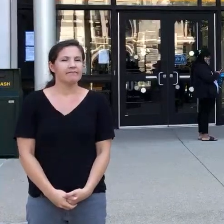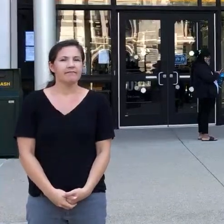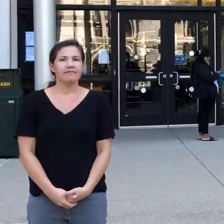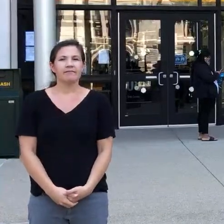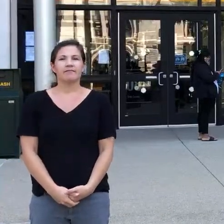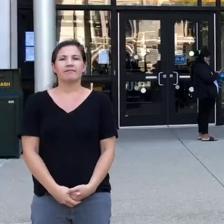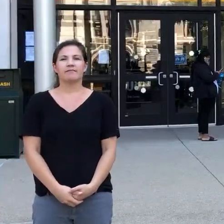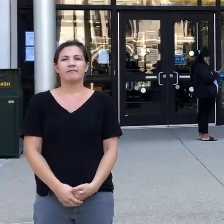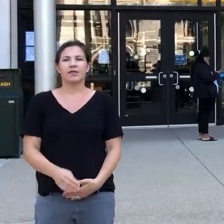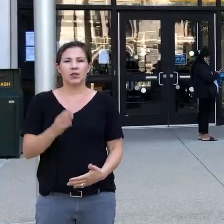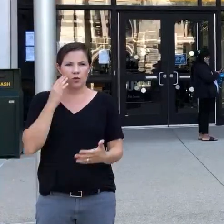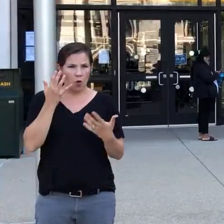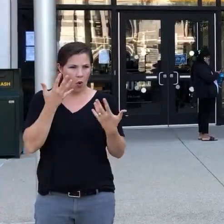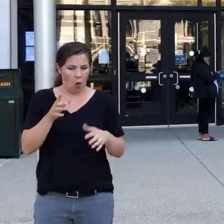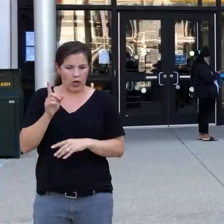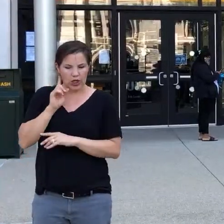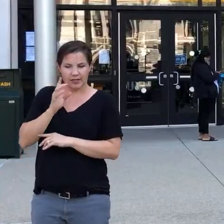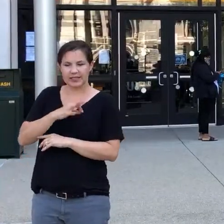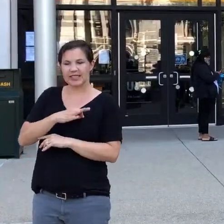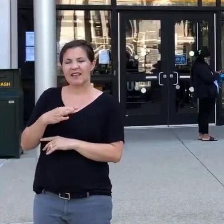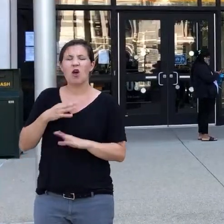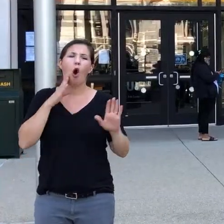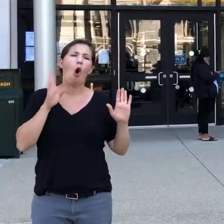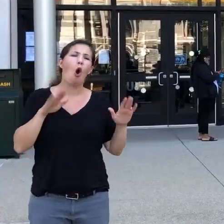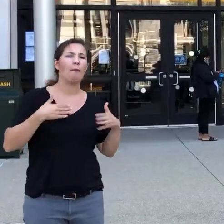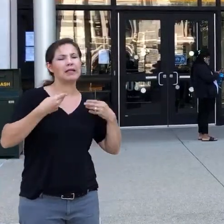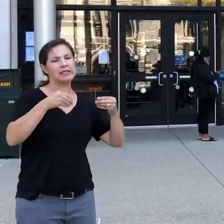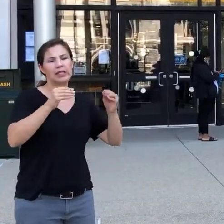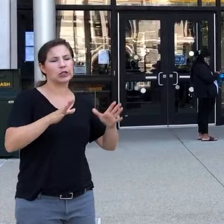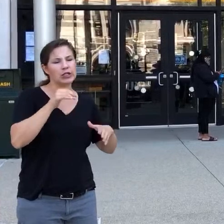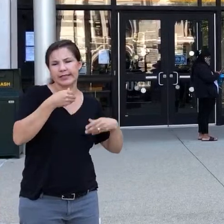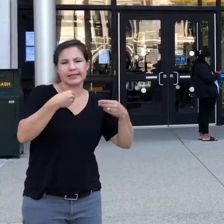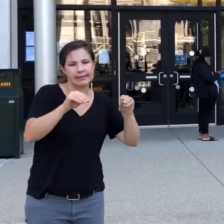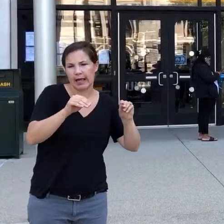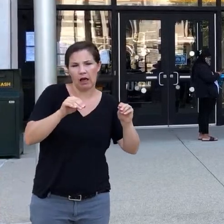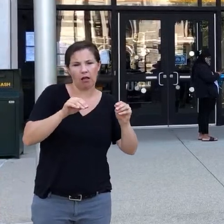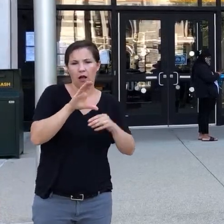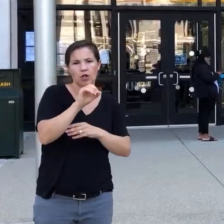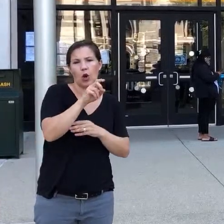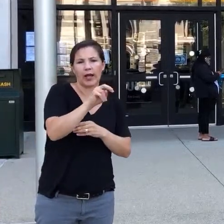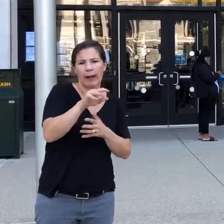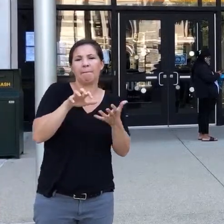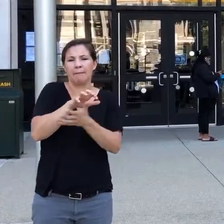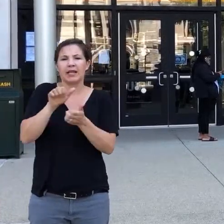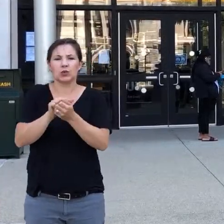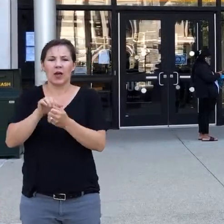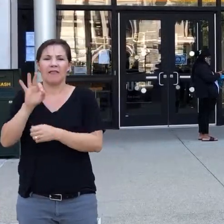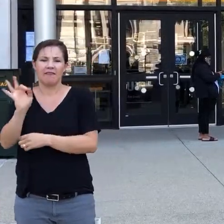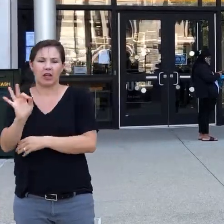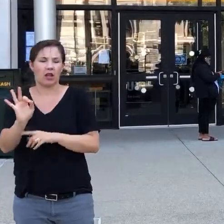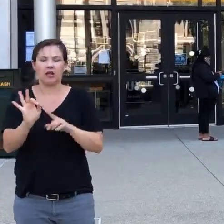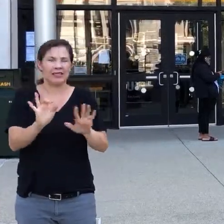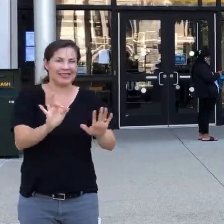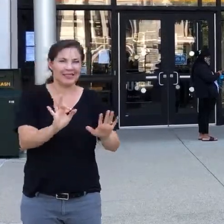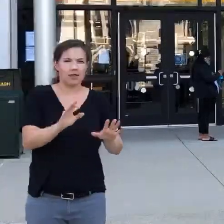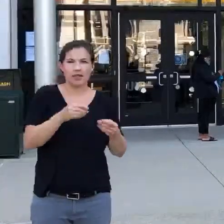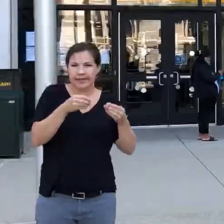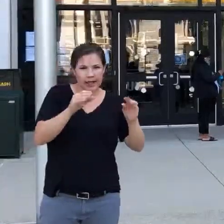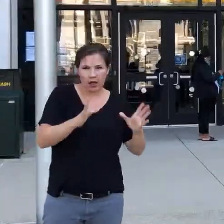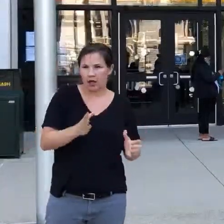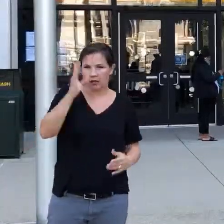We've heard from our staff that people say, well, my dealer doesn't sell cocaine that's got fentanyl in it. And guess what? Your dealer doesn't know it's